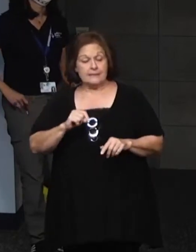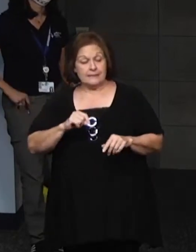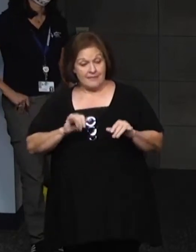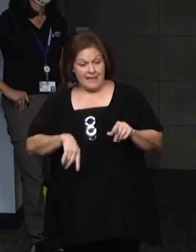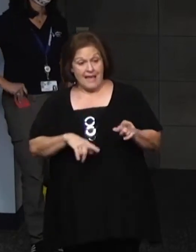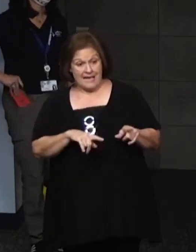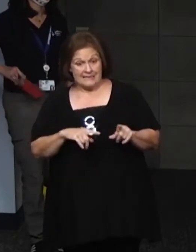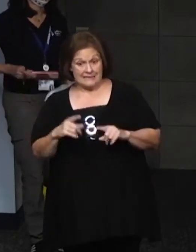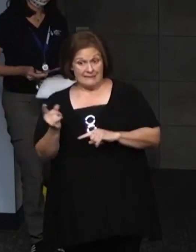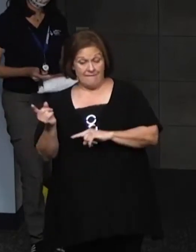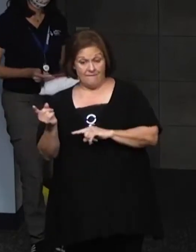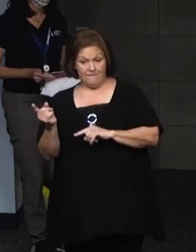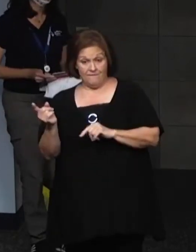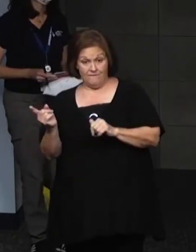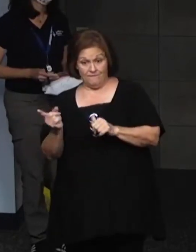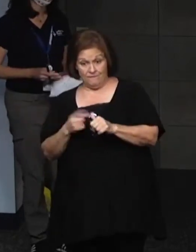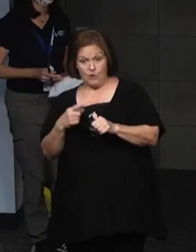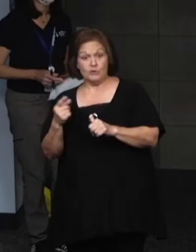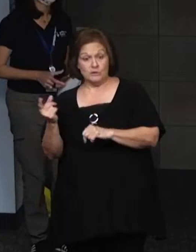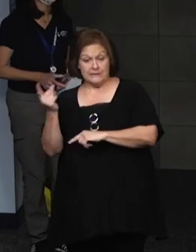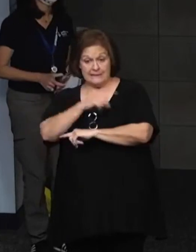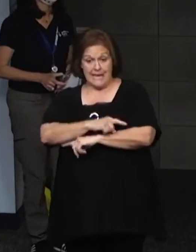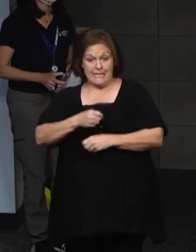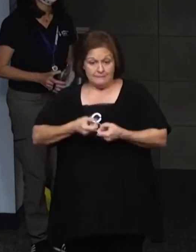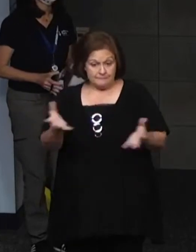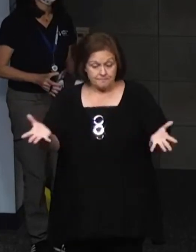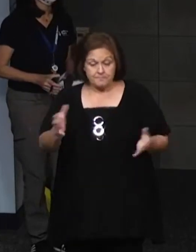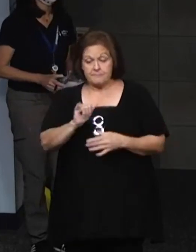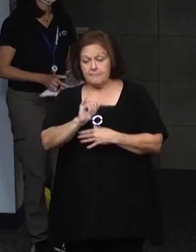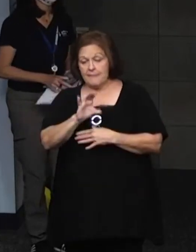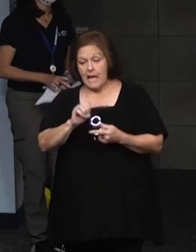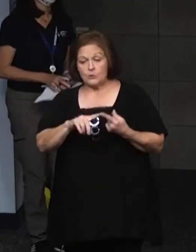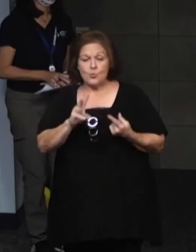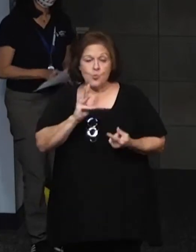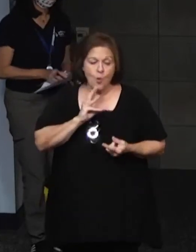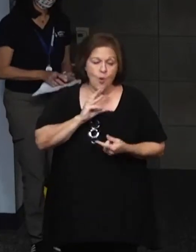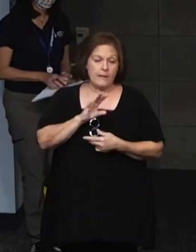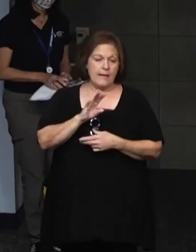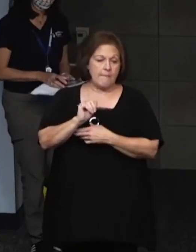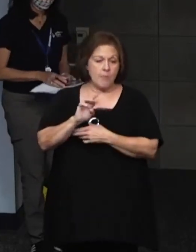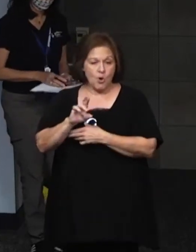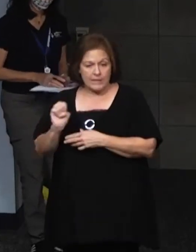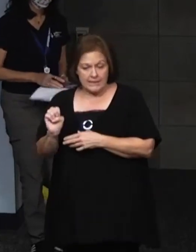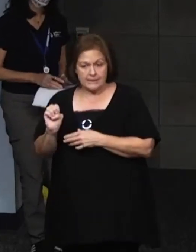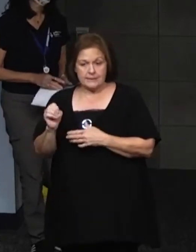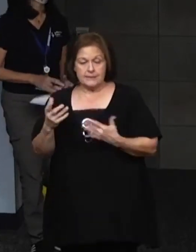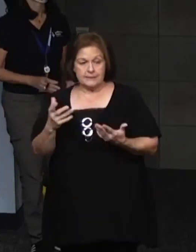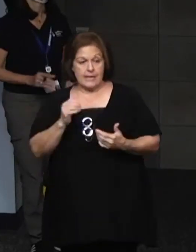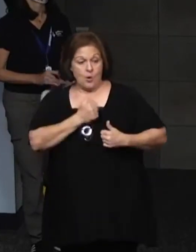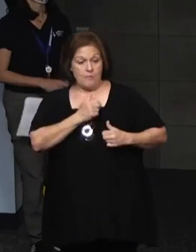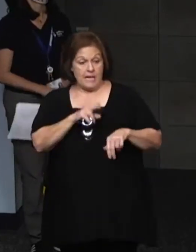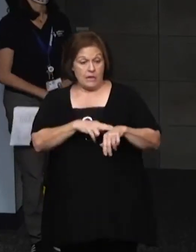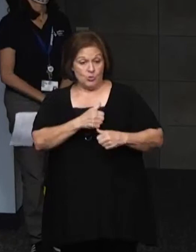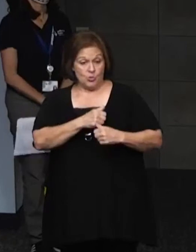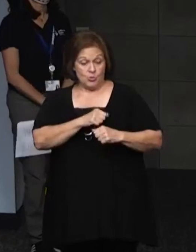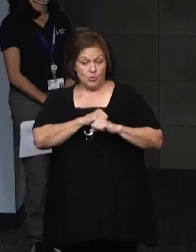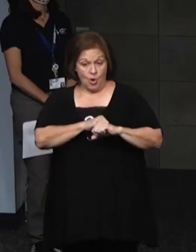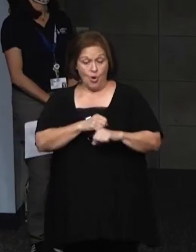Bright was able to be a distribution site for ice, for water, for MREs. Our Army National Guard,